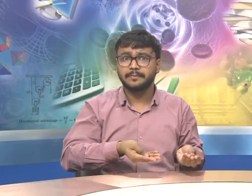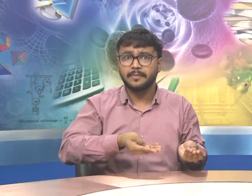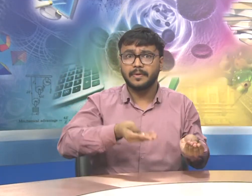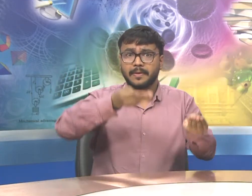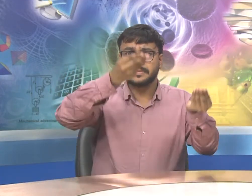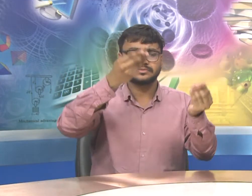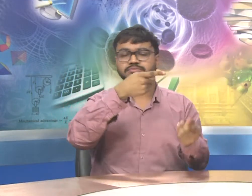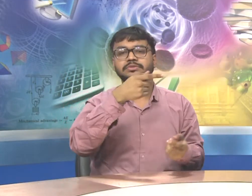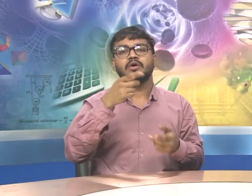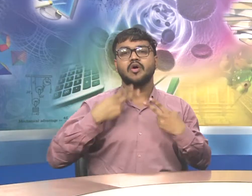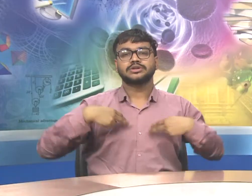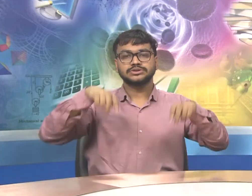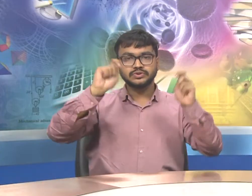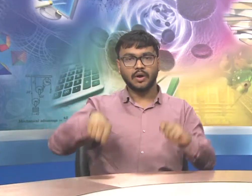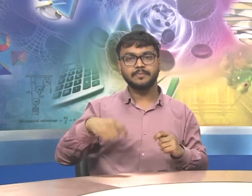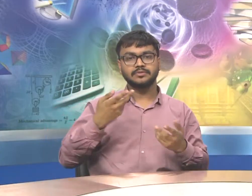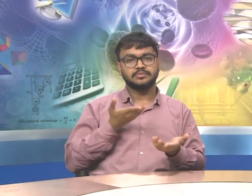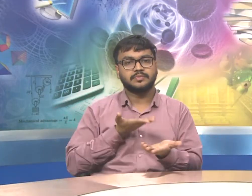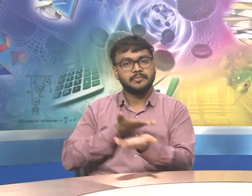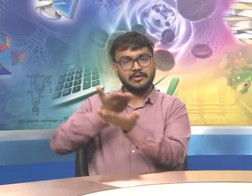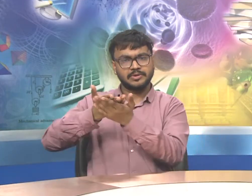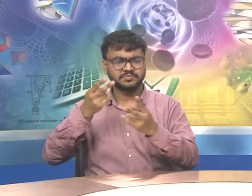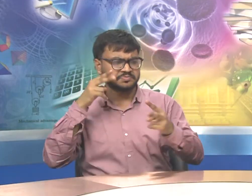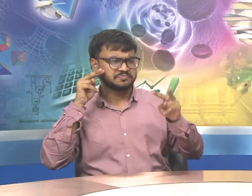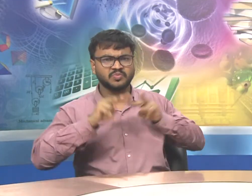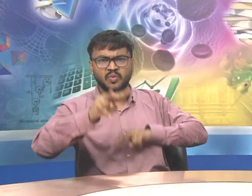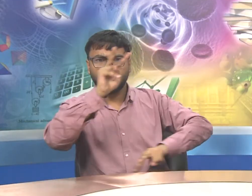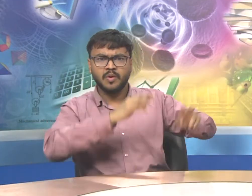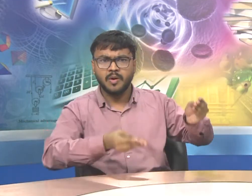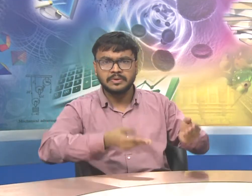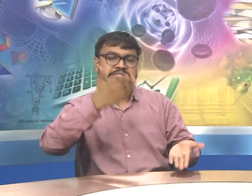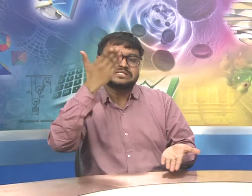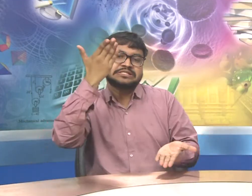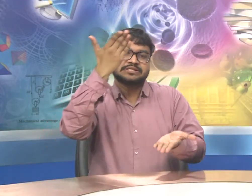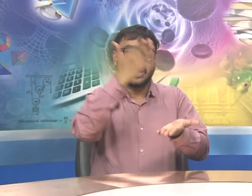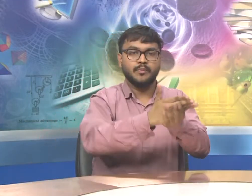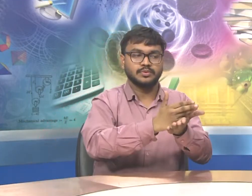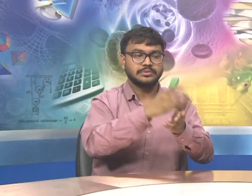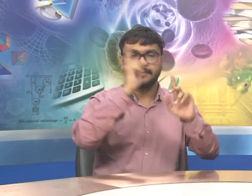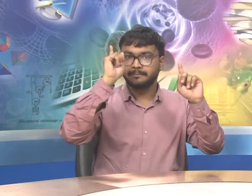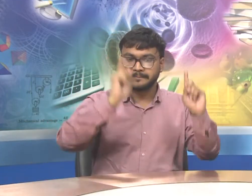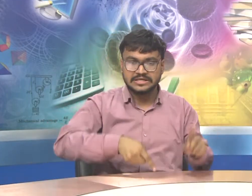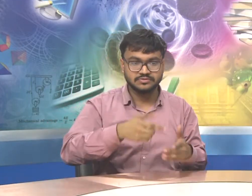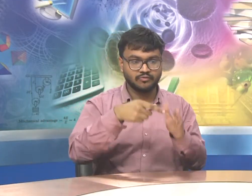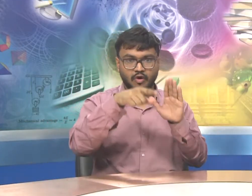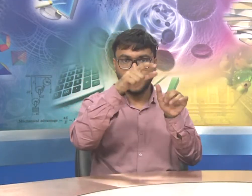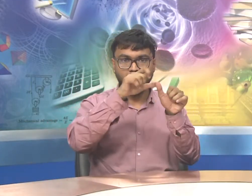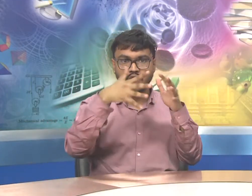it has made the use of helmets compulsory.